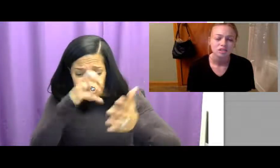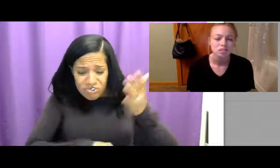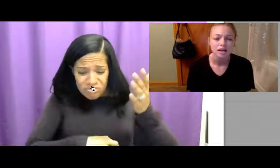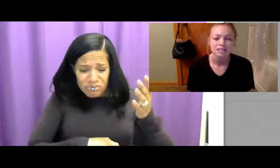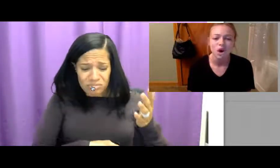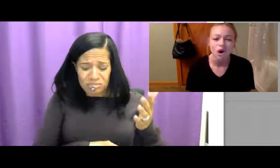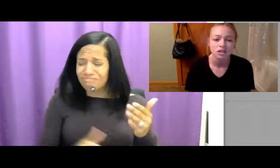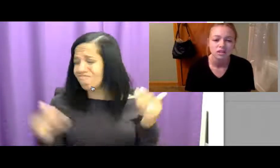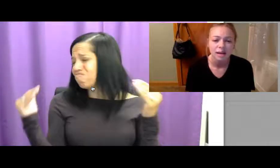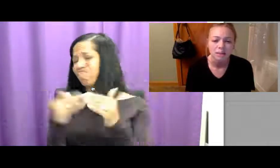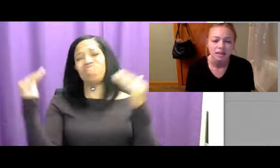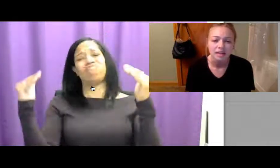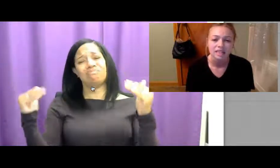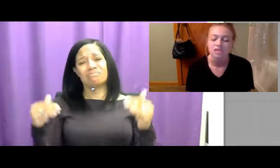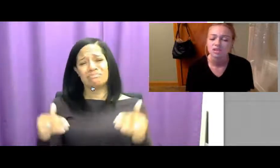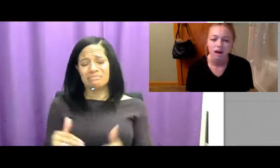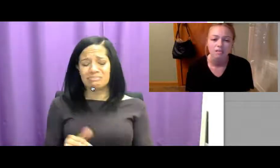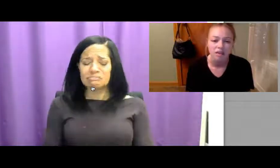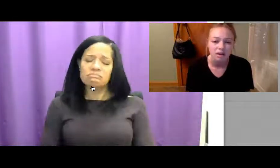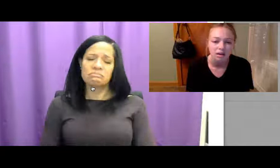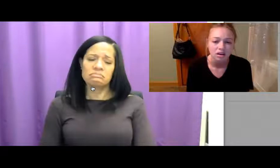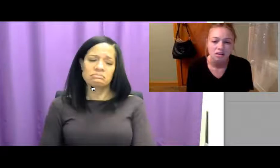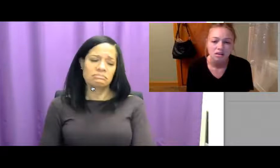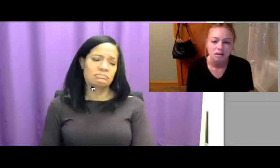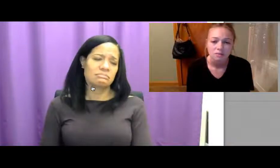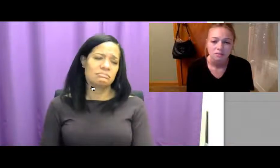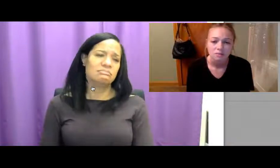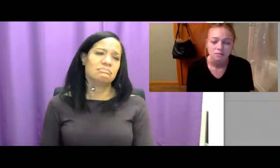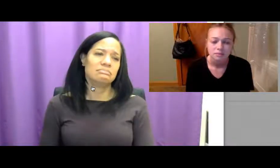You're subtracting all of that money and it's not fair.